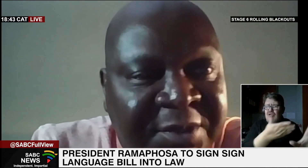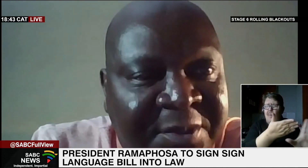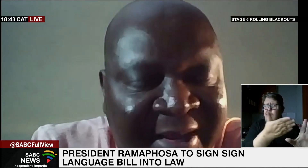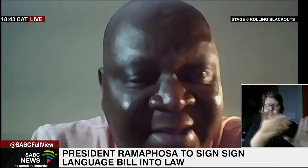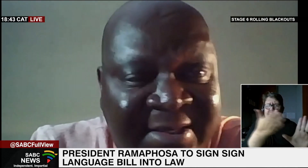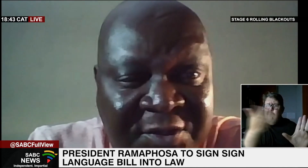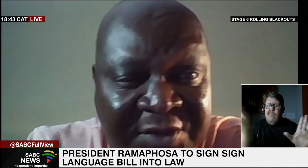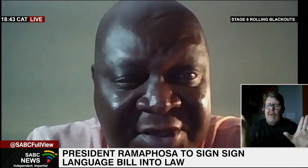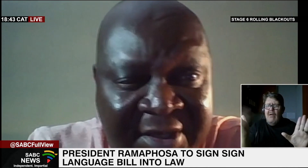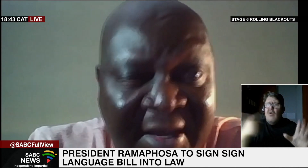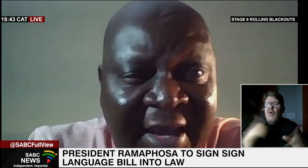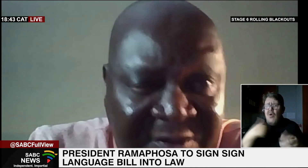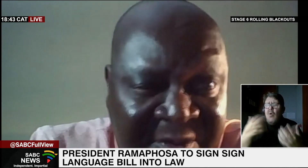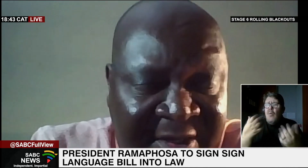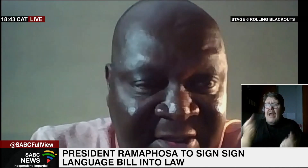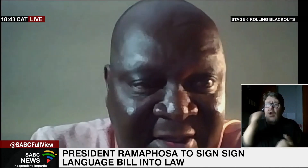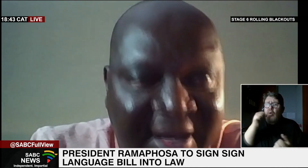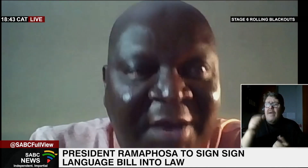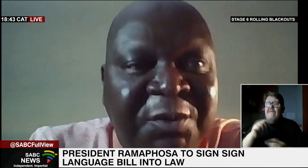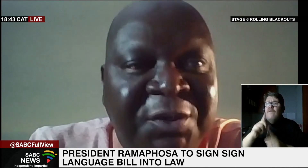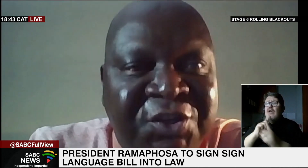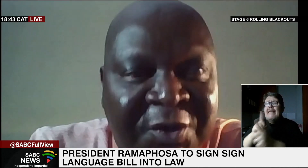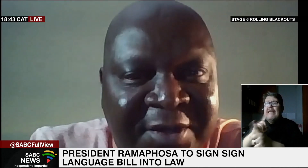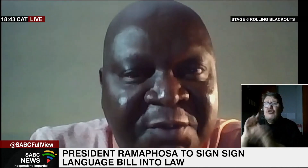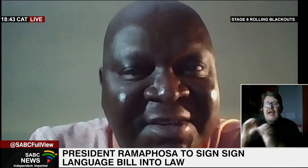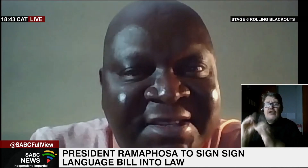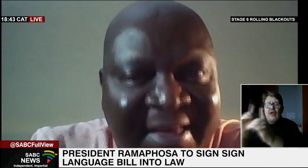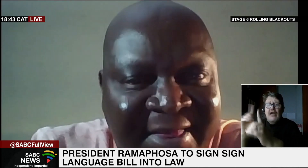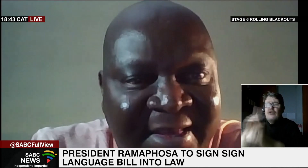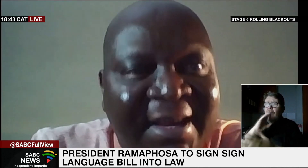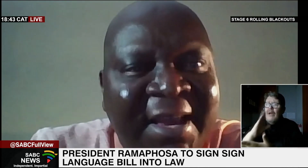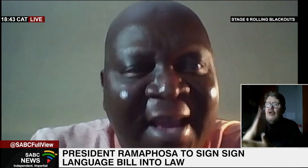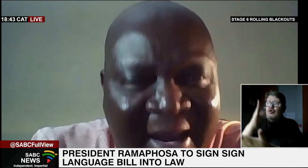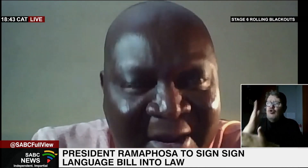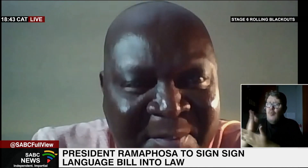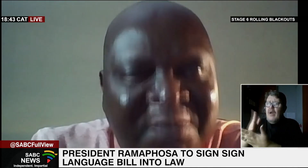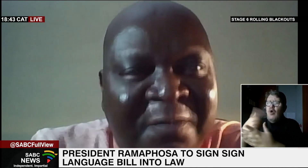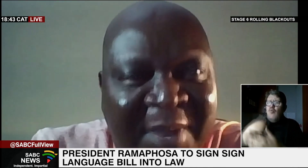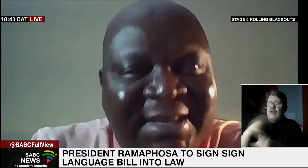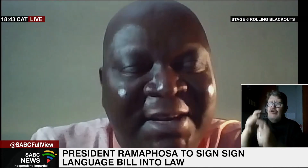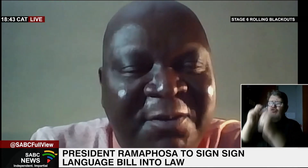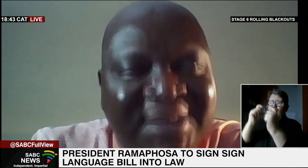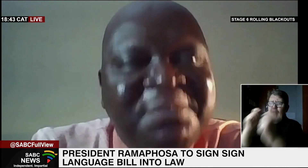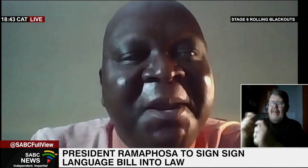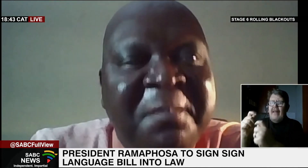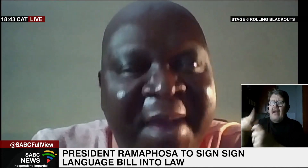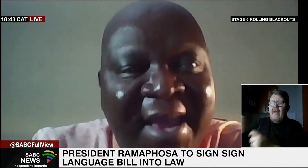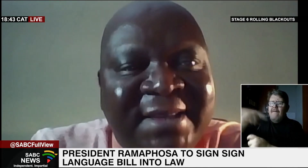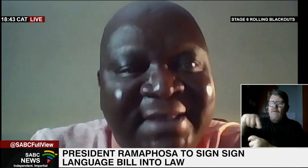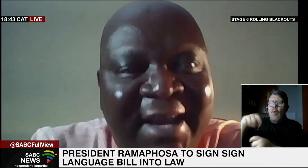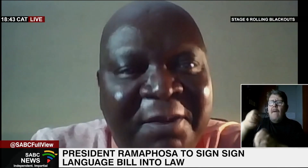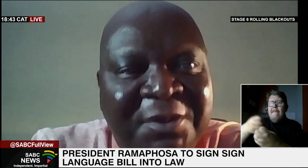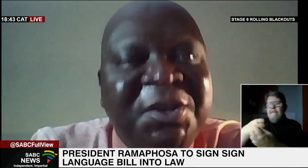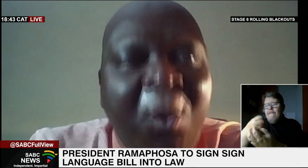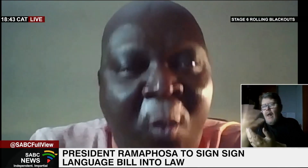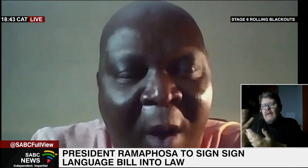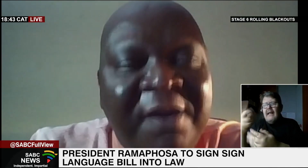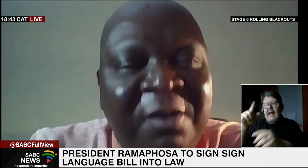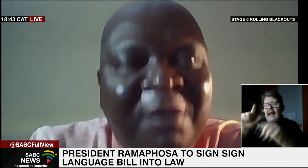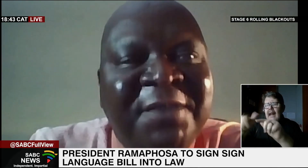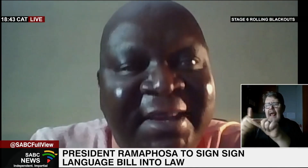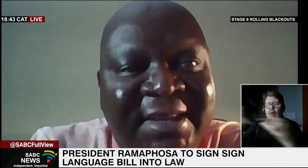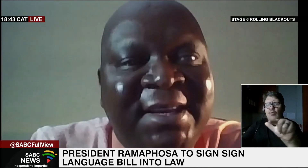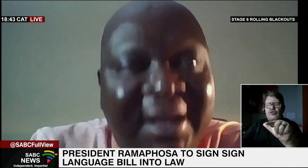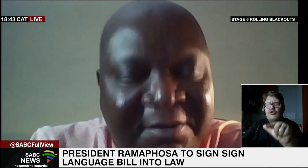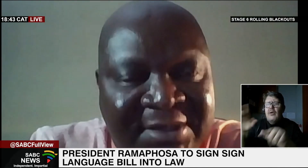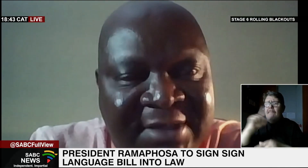that, we get into teacher education, and we ensure that we strengthen element of multilingualism and make sign language one of